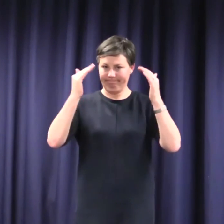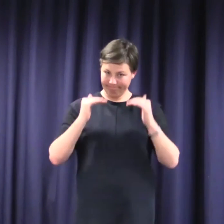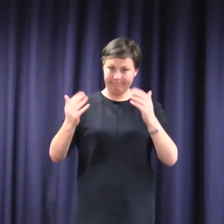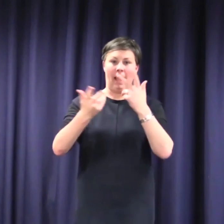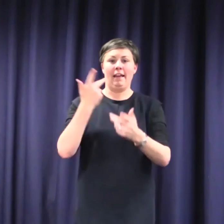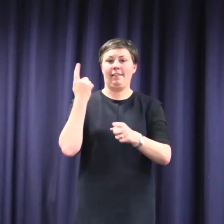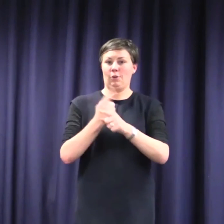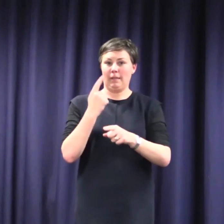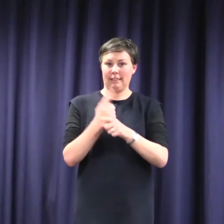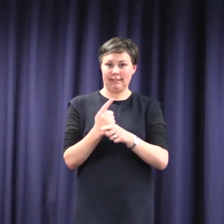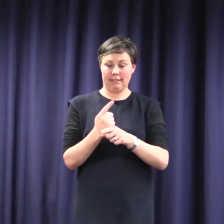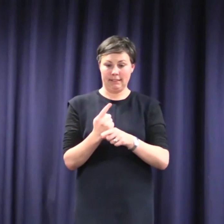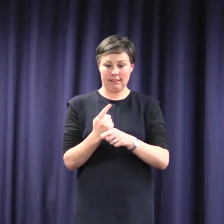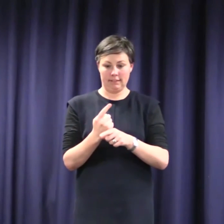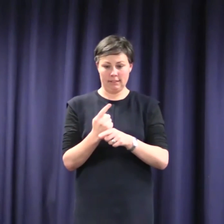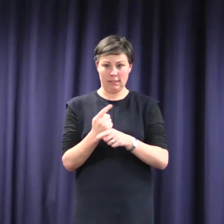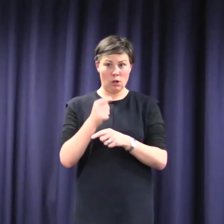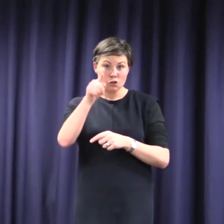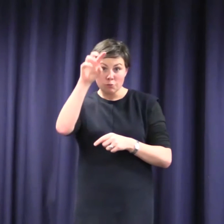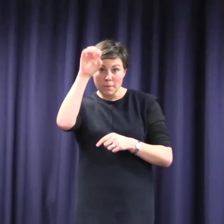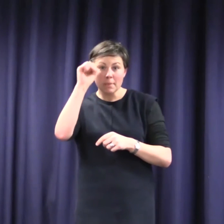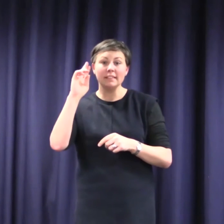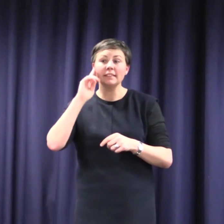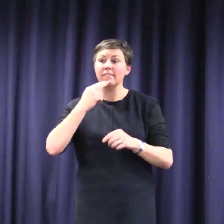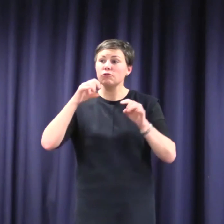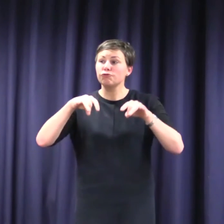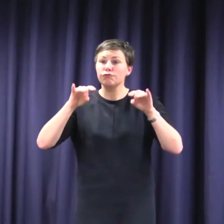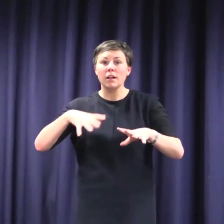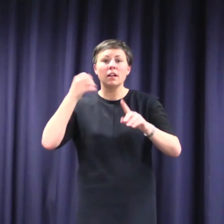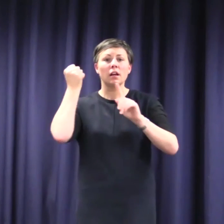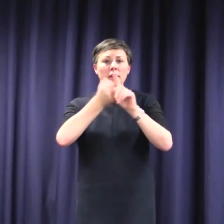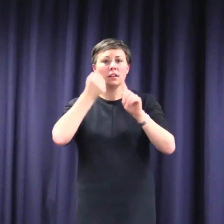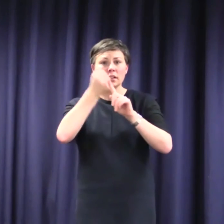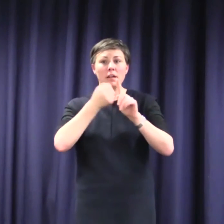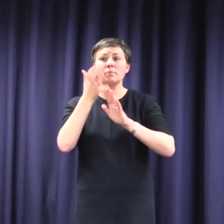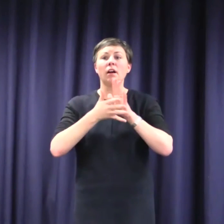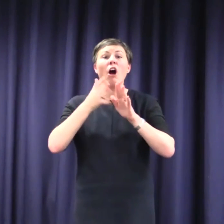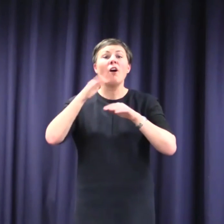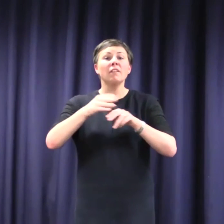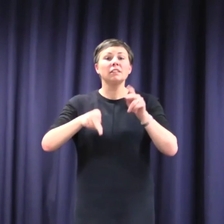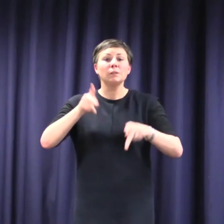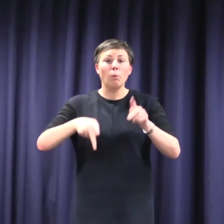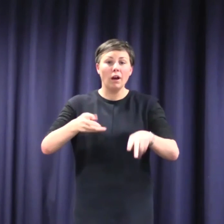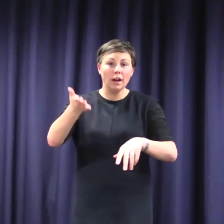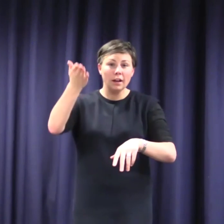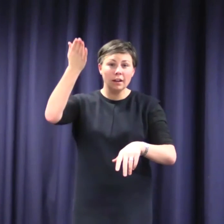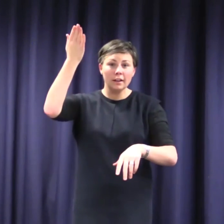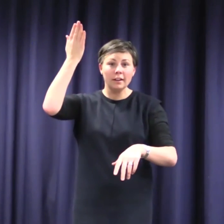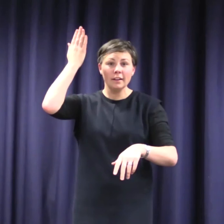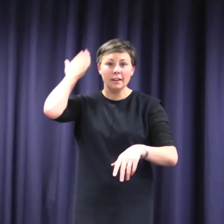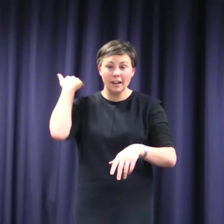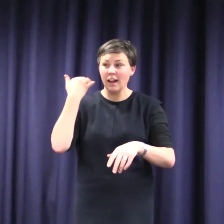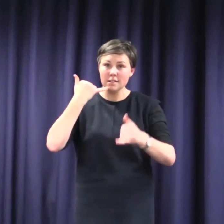Another comment is, do we remember the Deaf Australia campaign where the deaf community called on TTYs to the government all